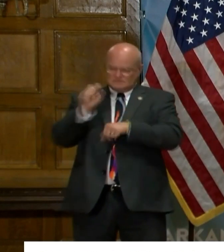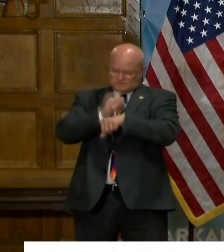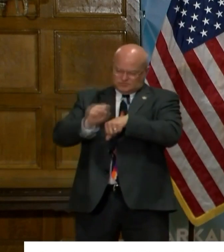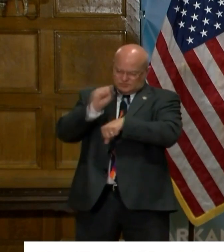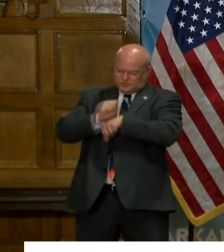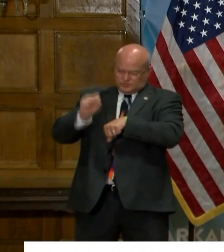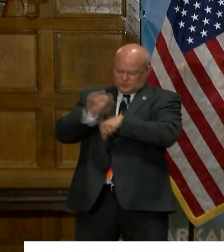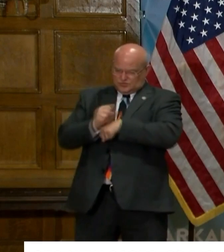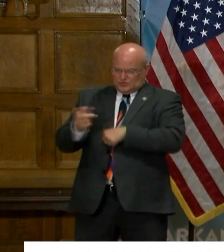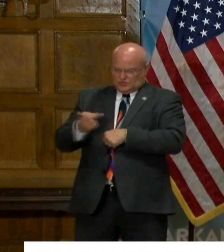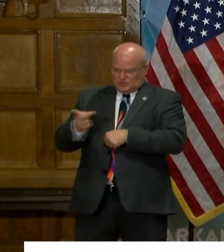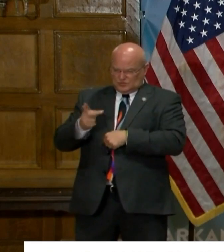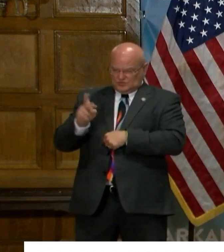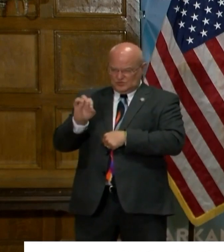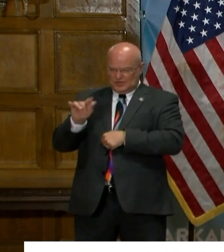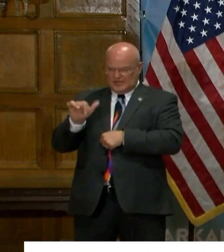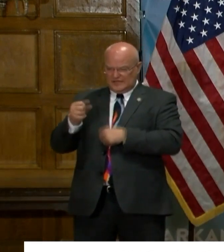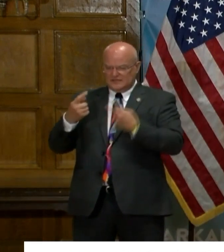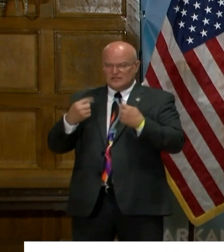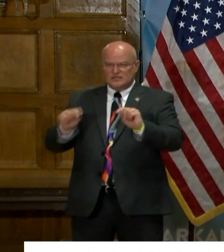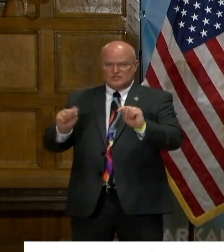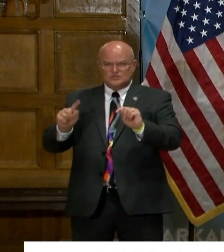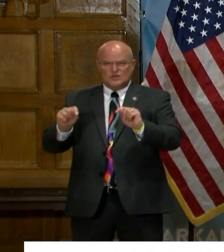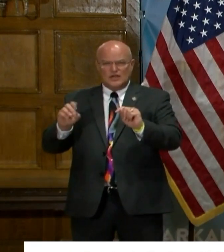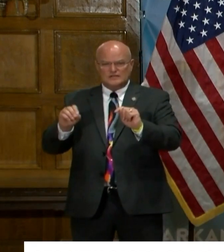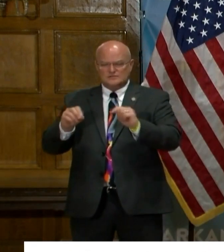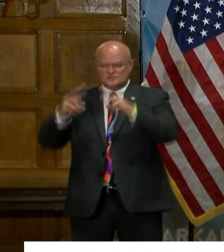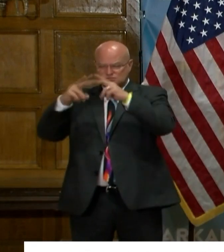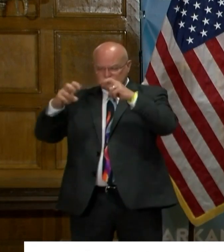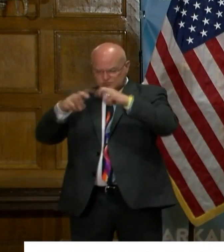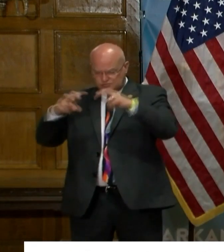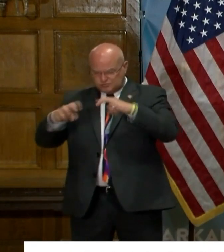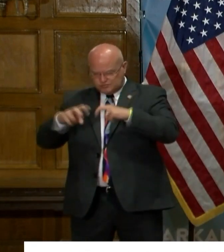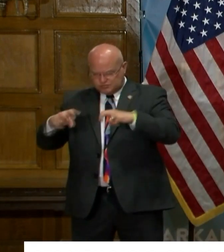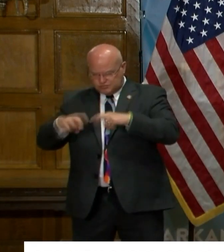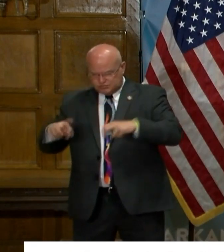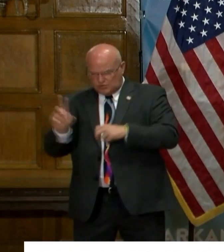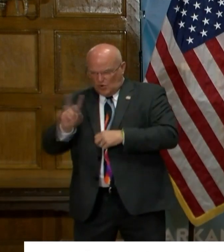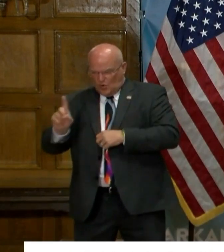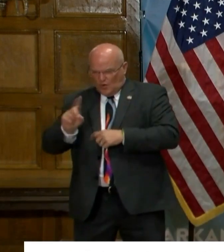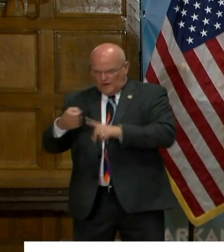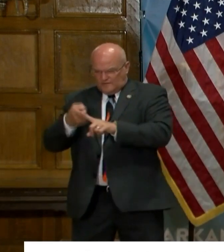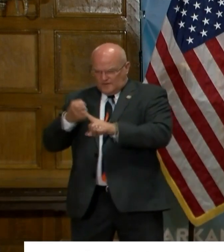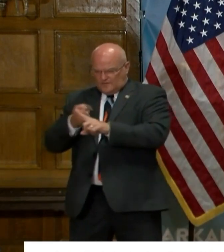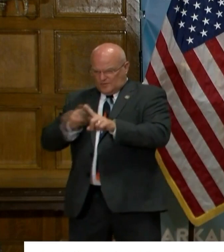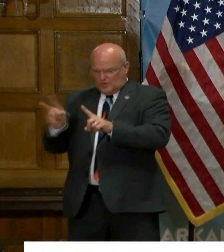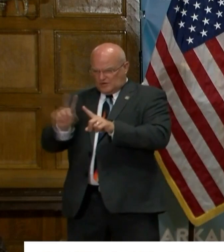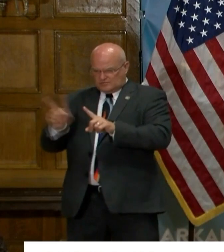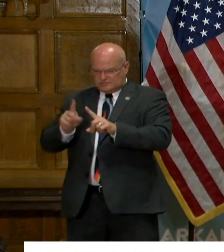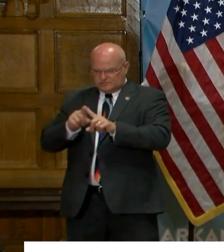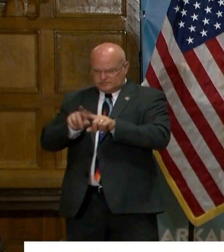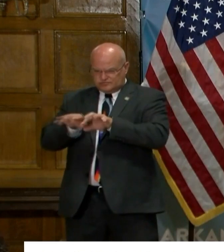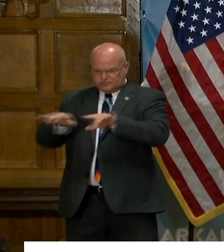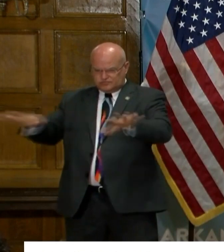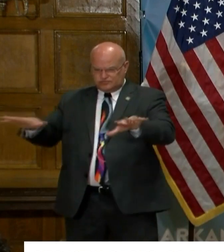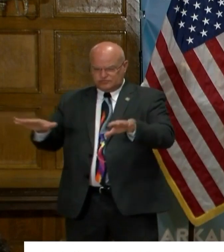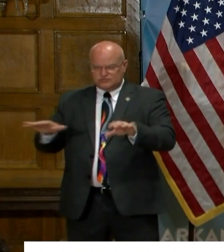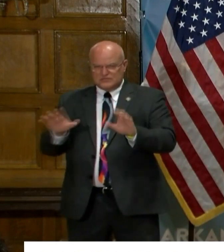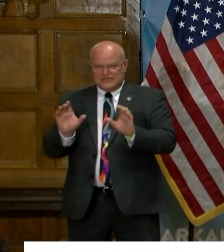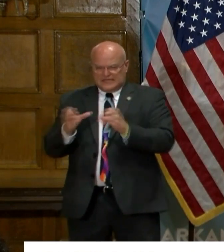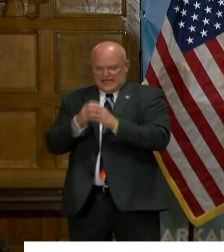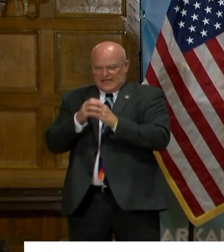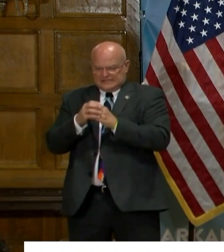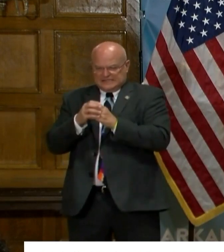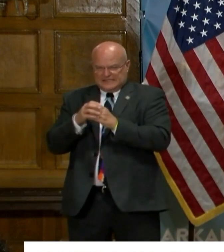there in those counties, trying to dig down as to where the cases were coming from,